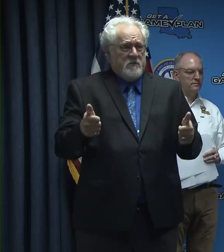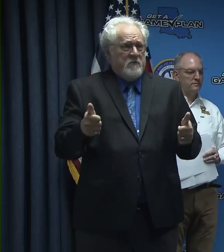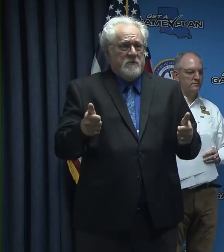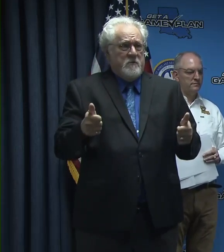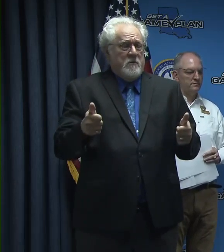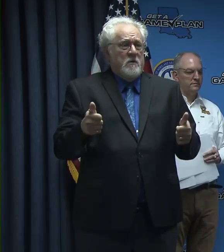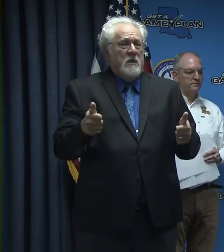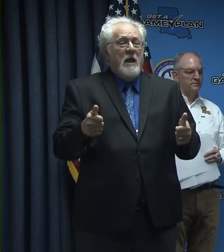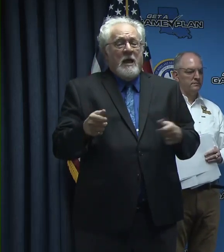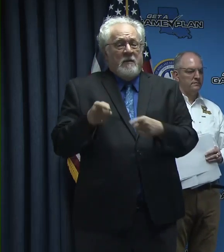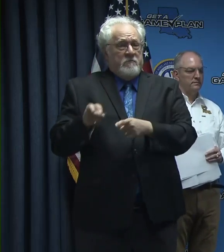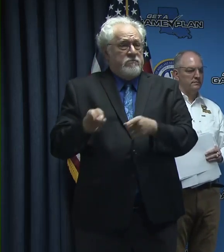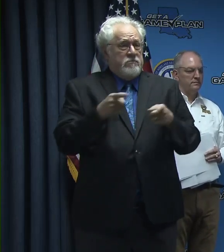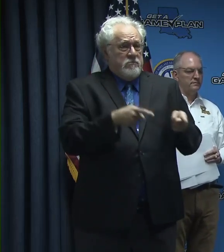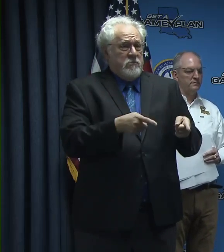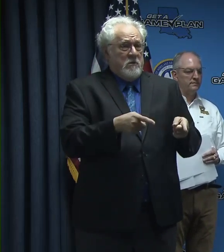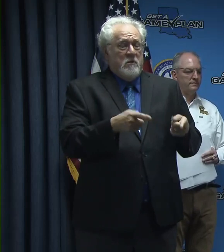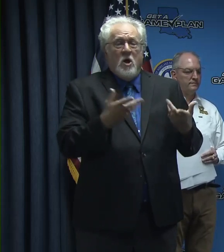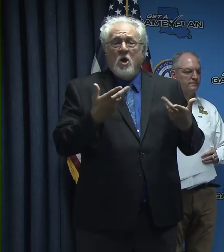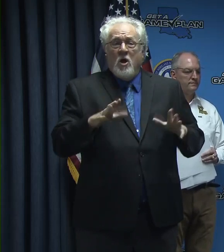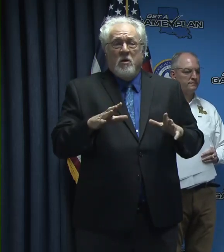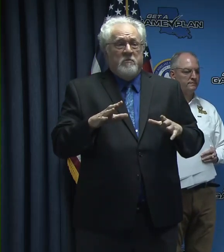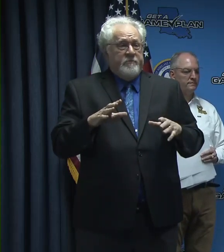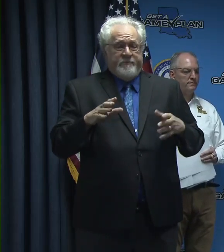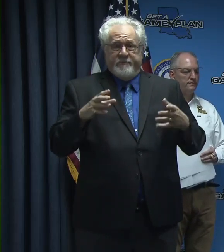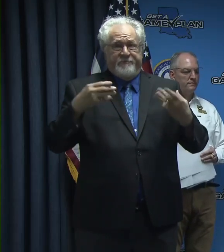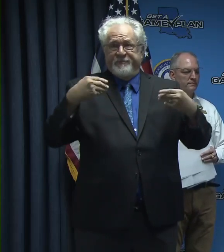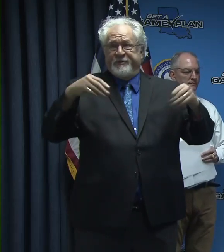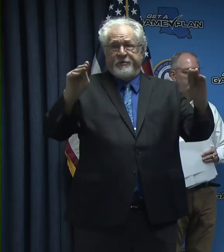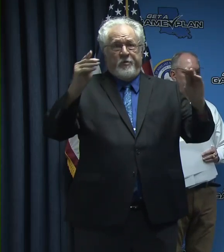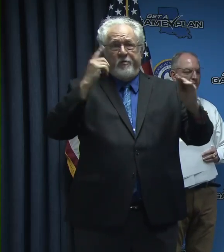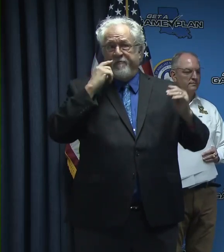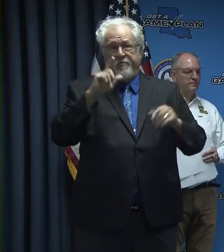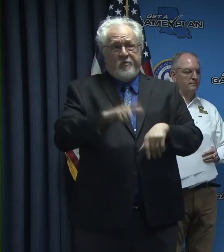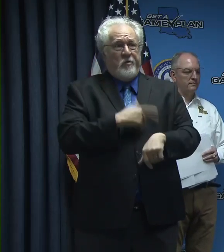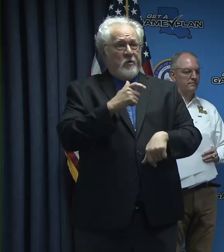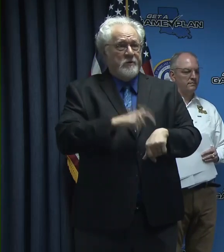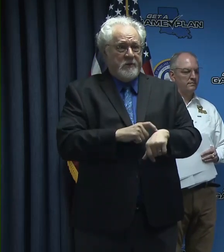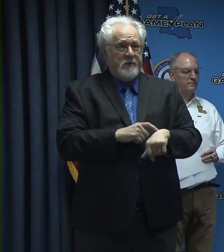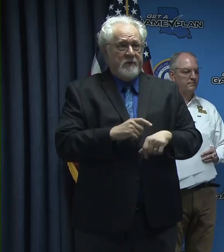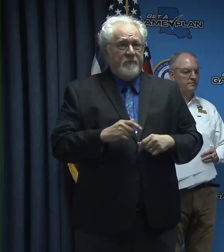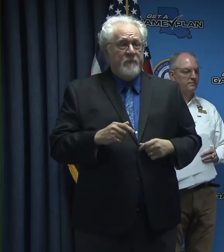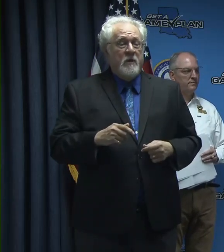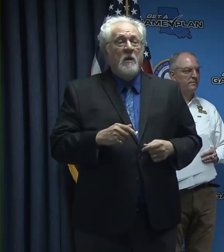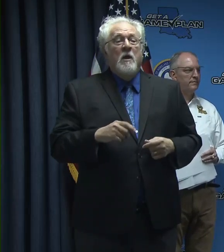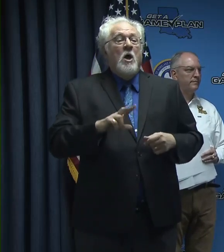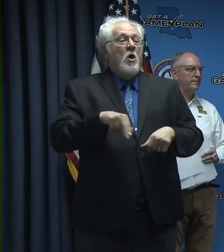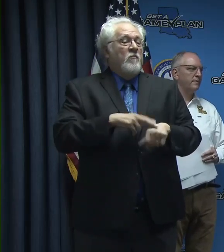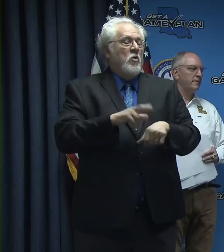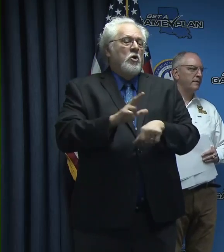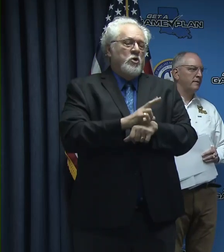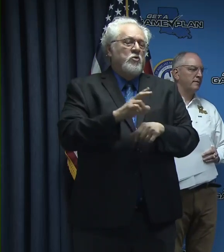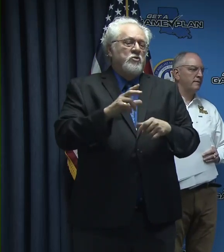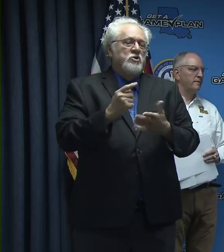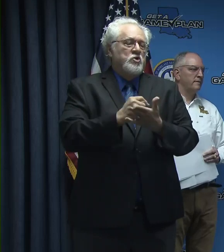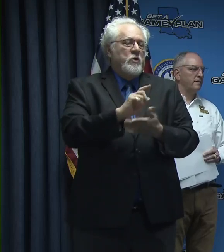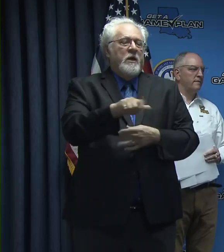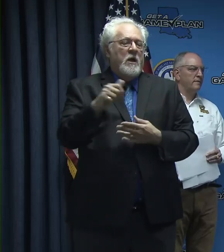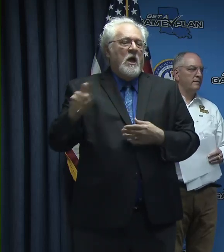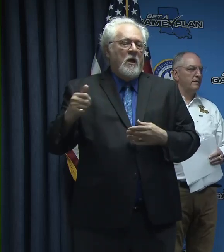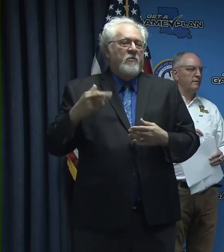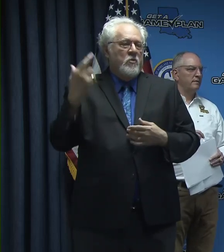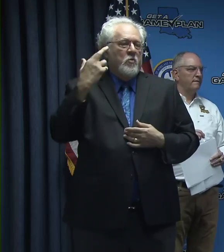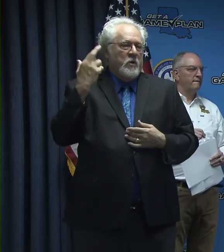themselves. Each of these drugs have been on the market for quite some time, of course used to treat other medical